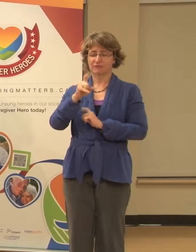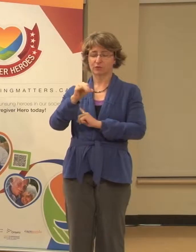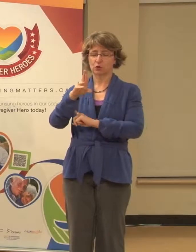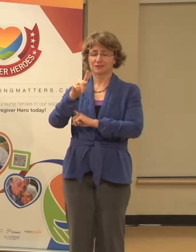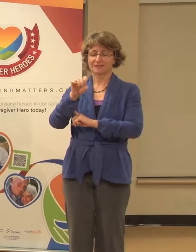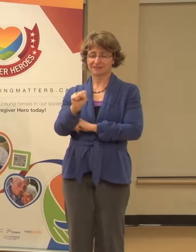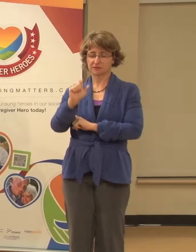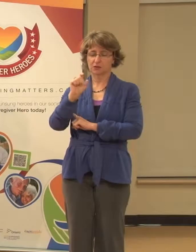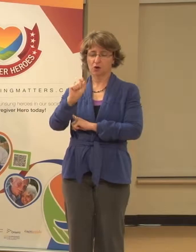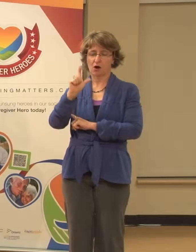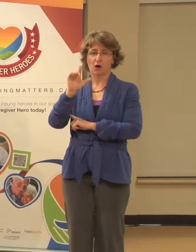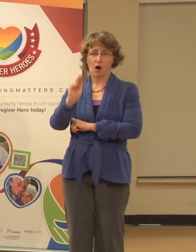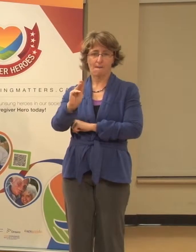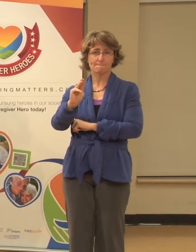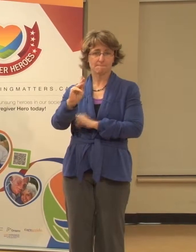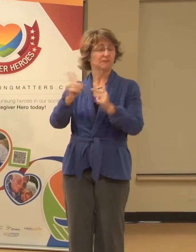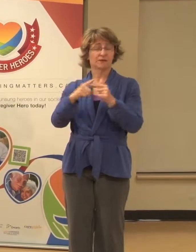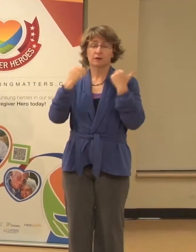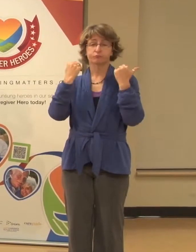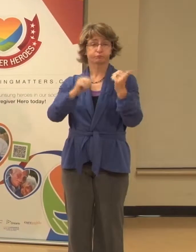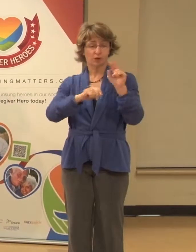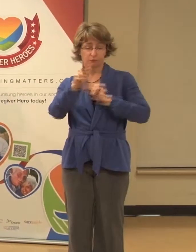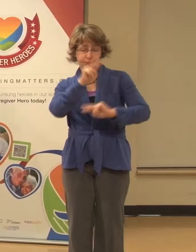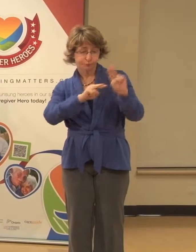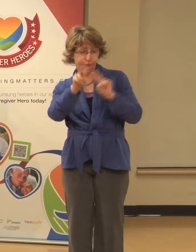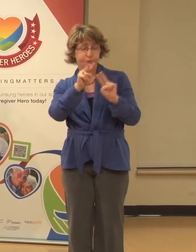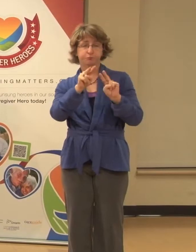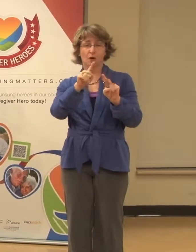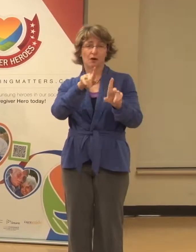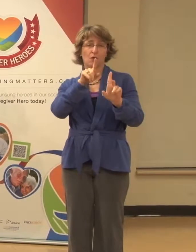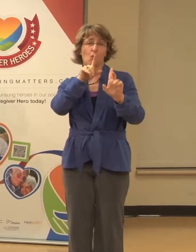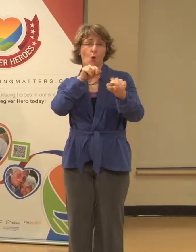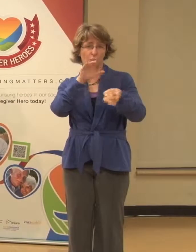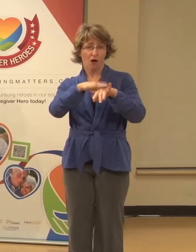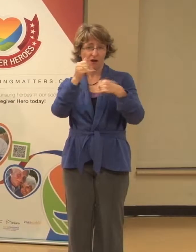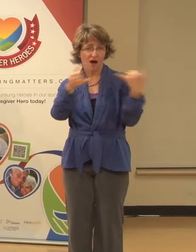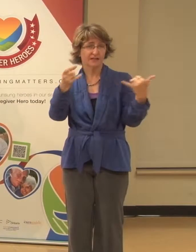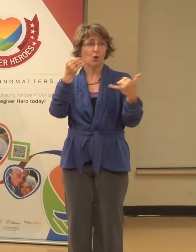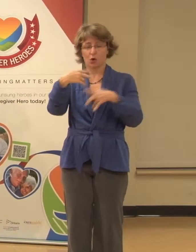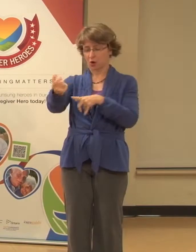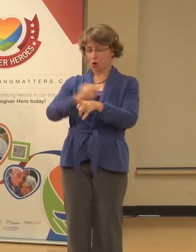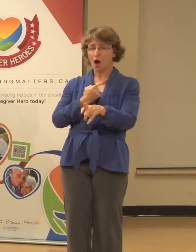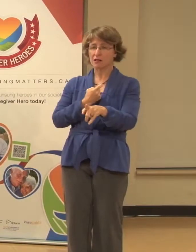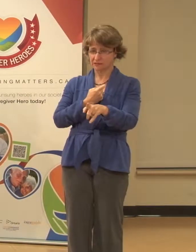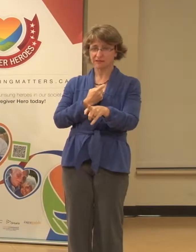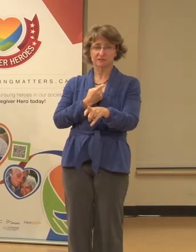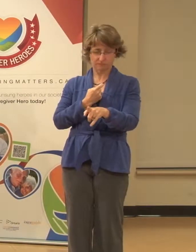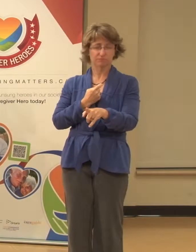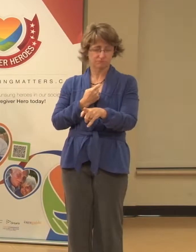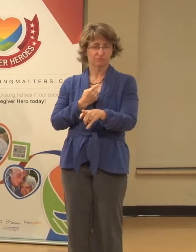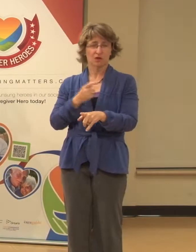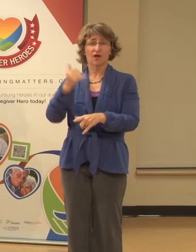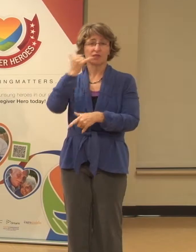www.silverts.com to place an online order, or you can actually call us and place an online order as well.